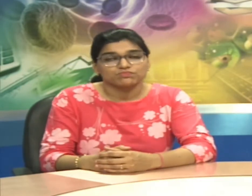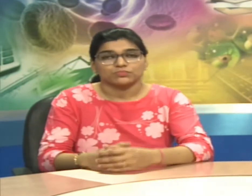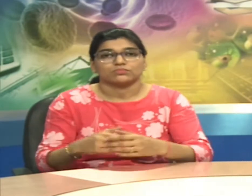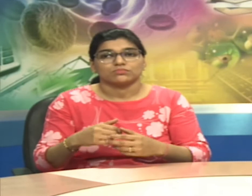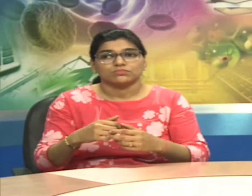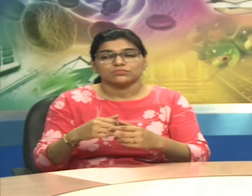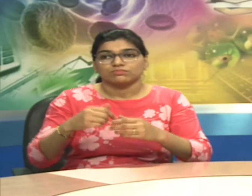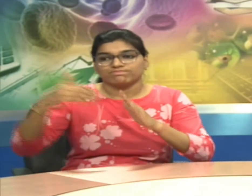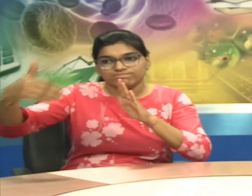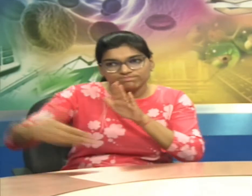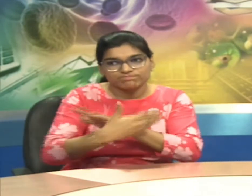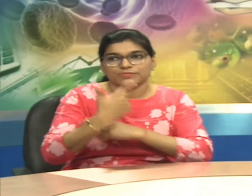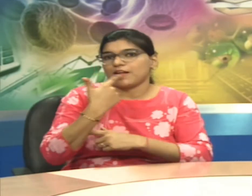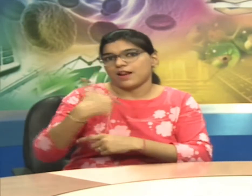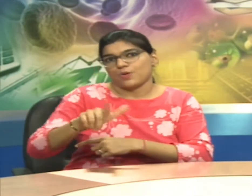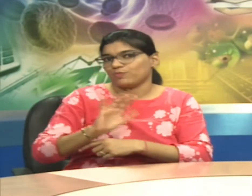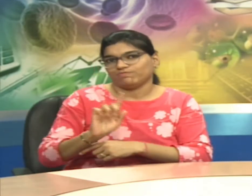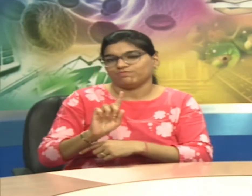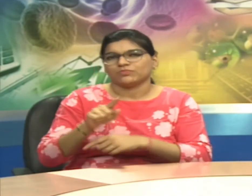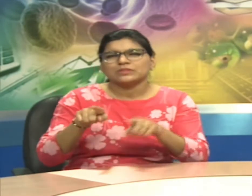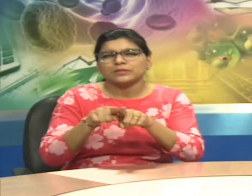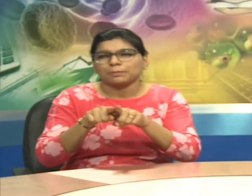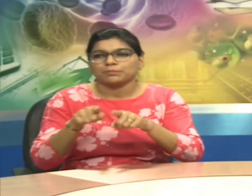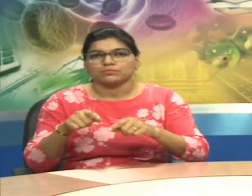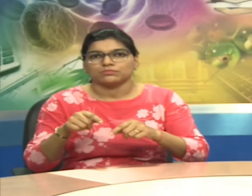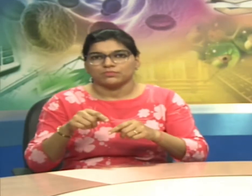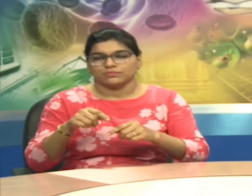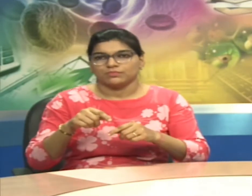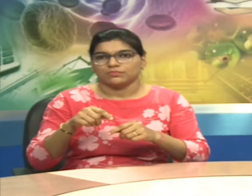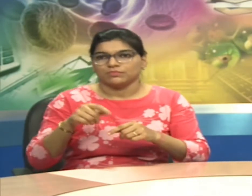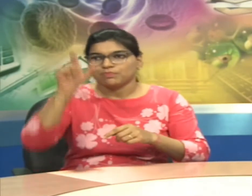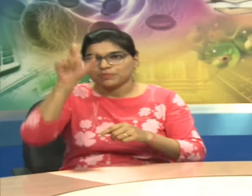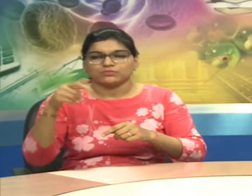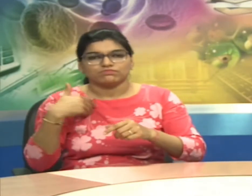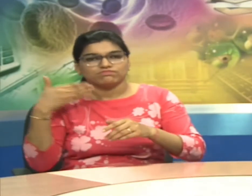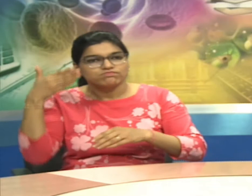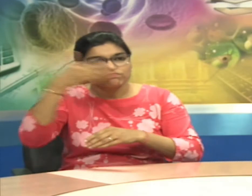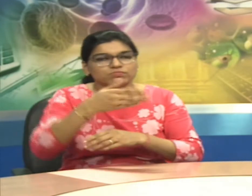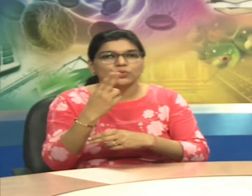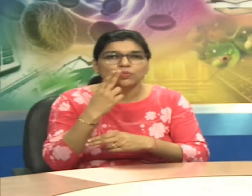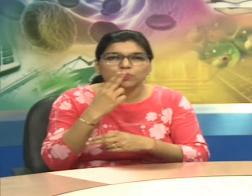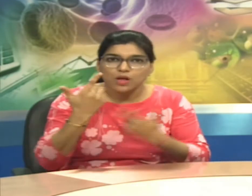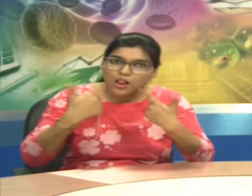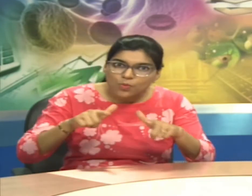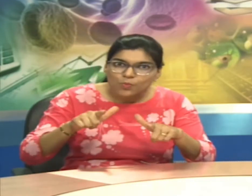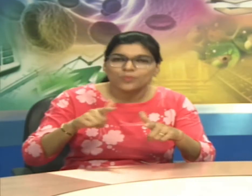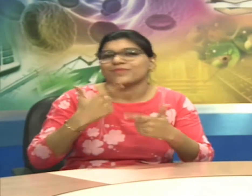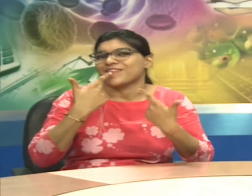Next word is restricted. For example, if a person goes